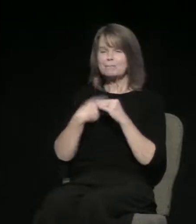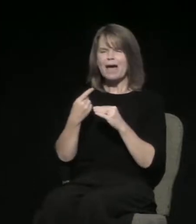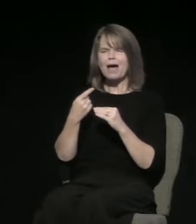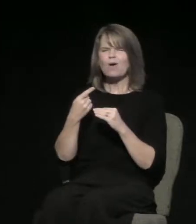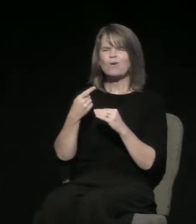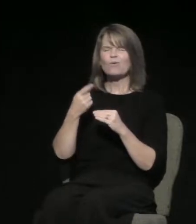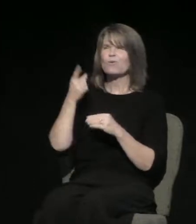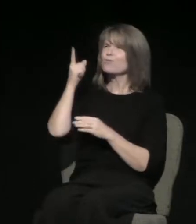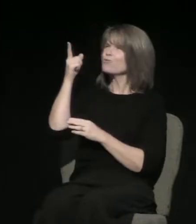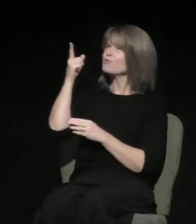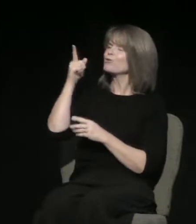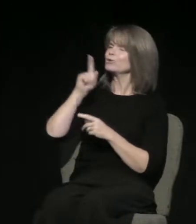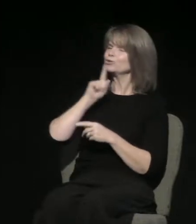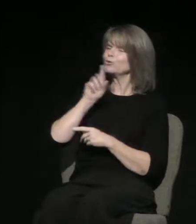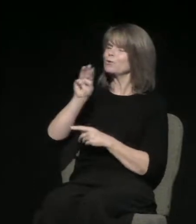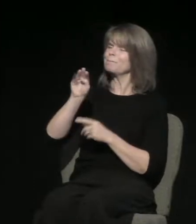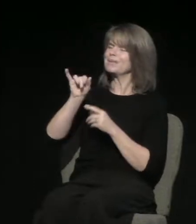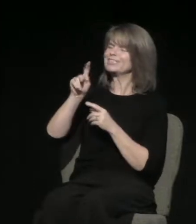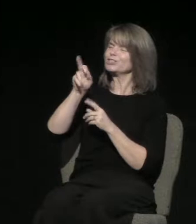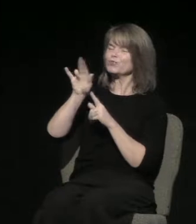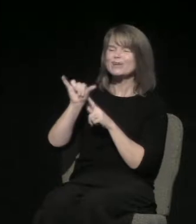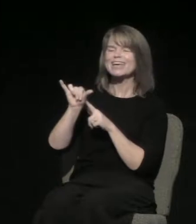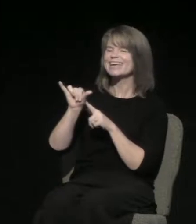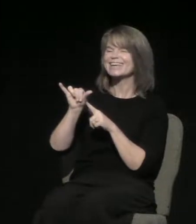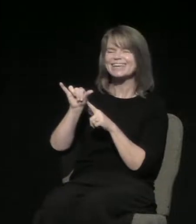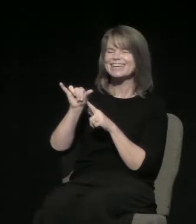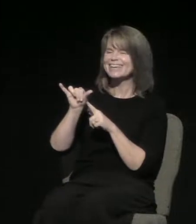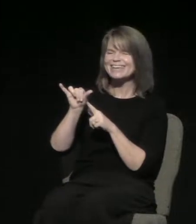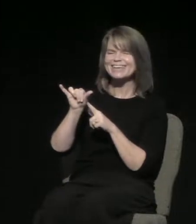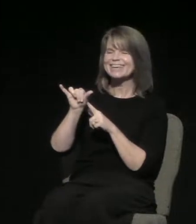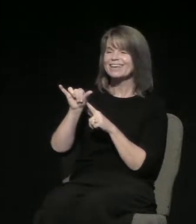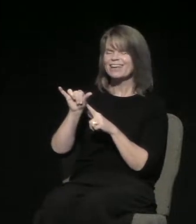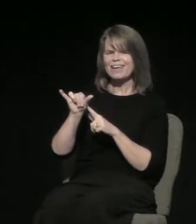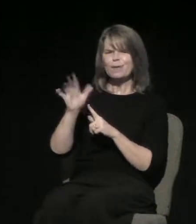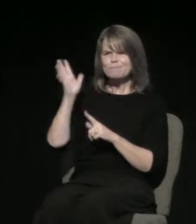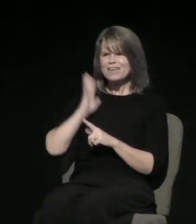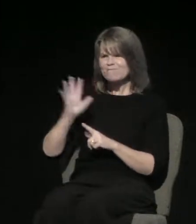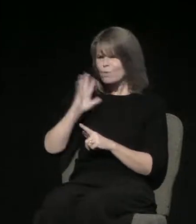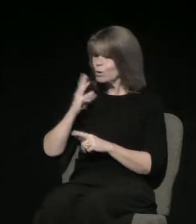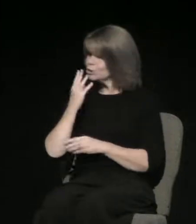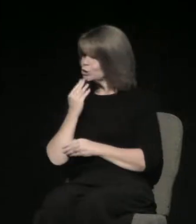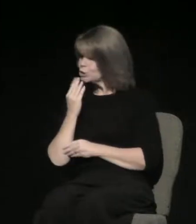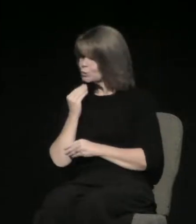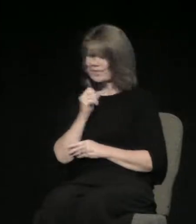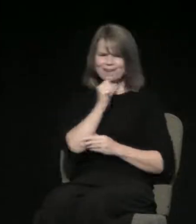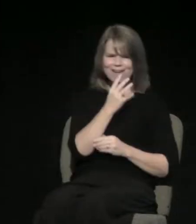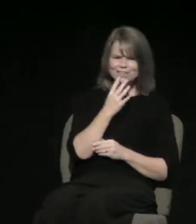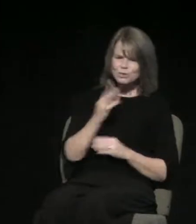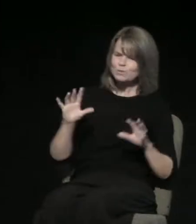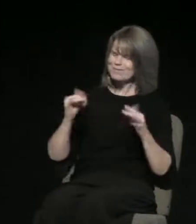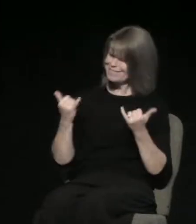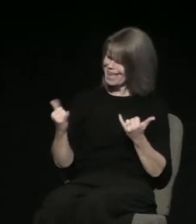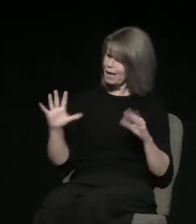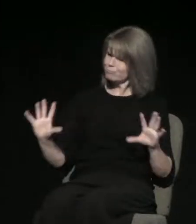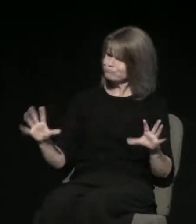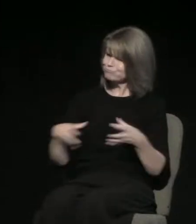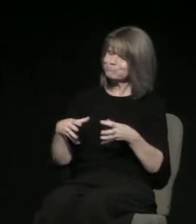mystery of Christ And what was that mystery? That there was now Unity between Jew And Gentile